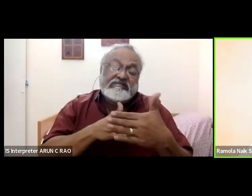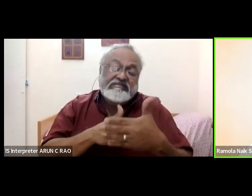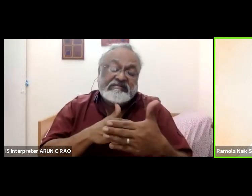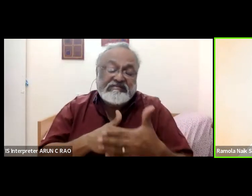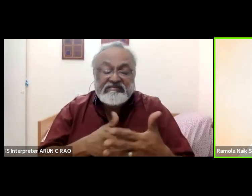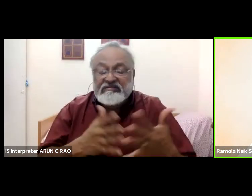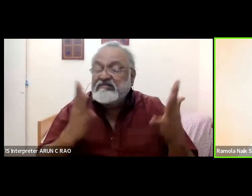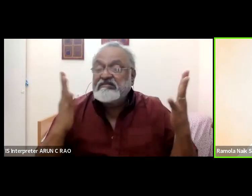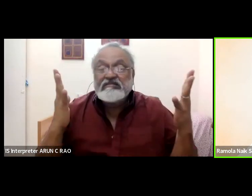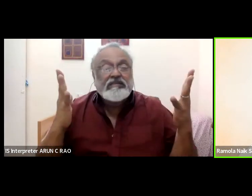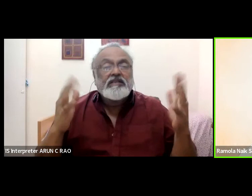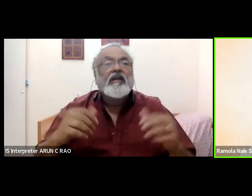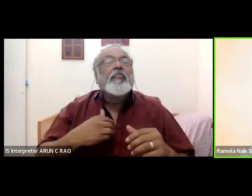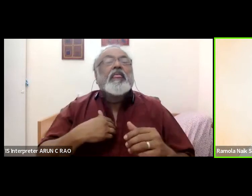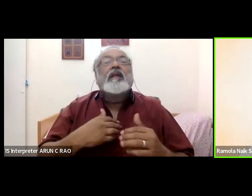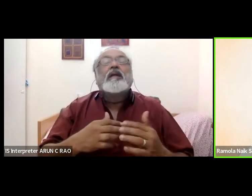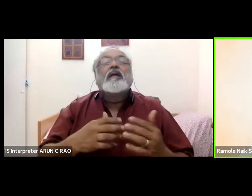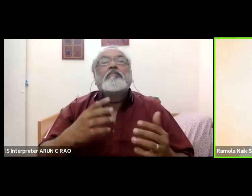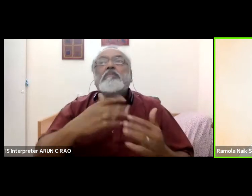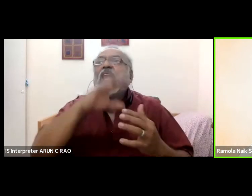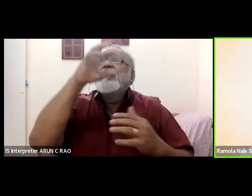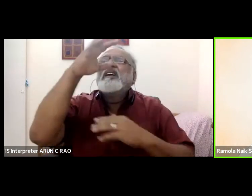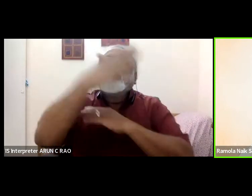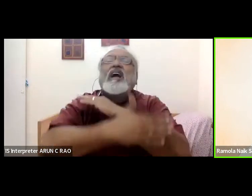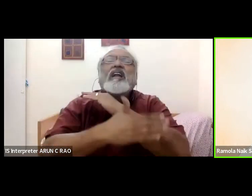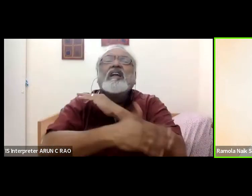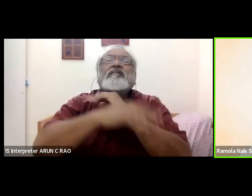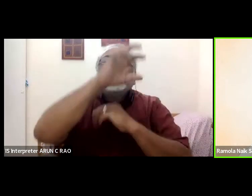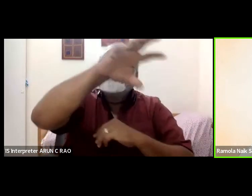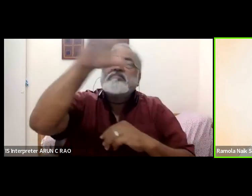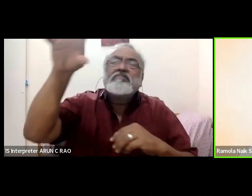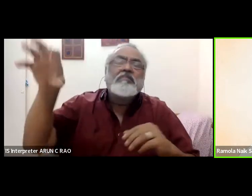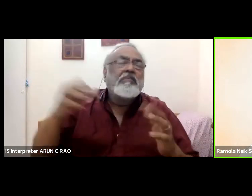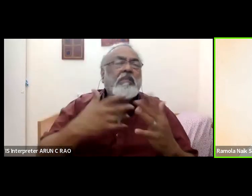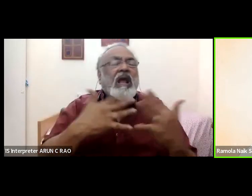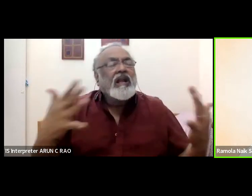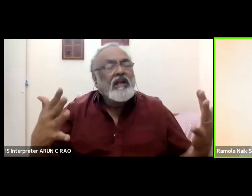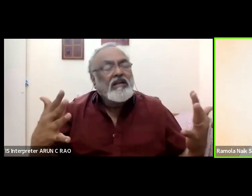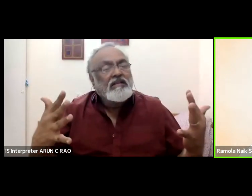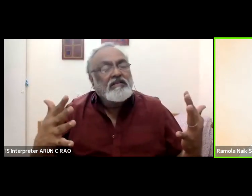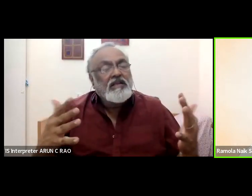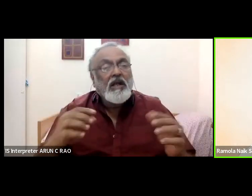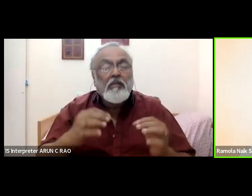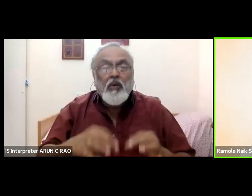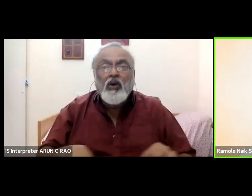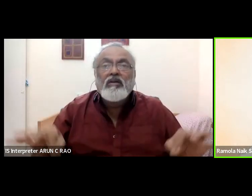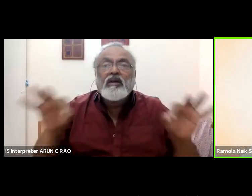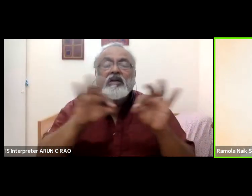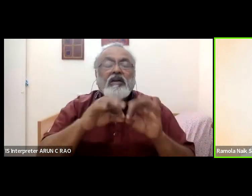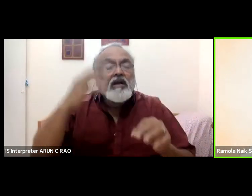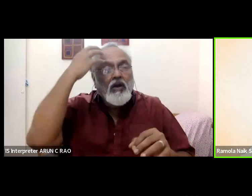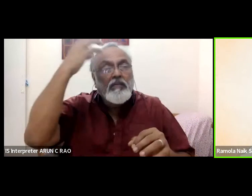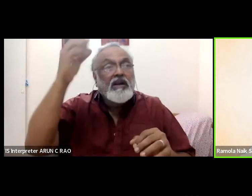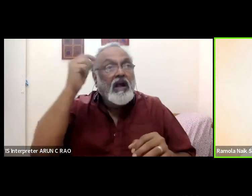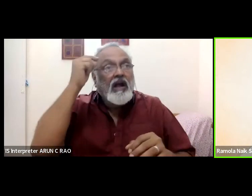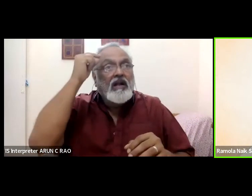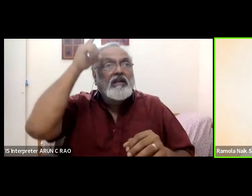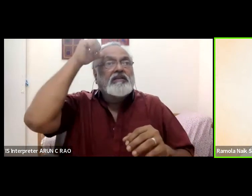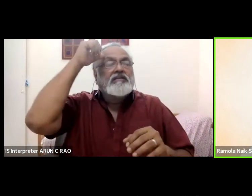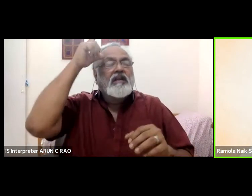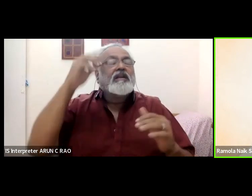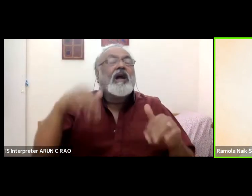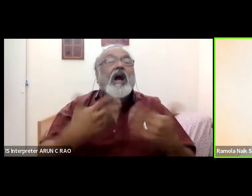Asia, and here I think it was much more trying to bring awareness to the government about what could be